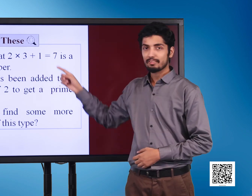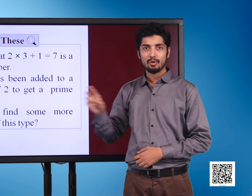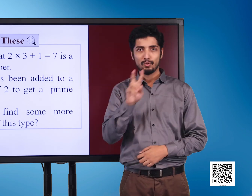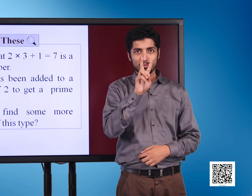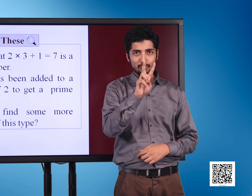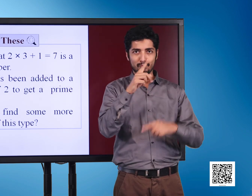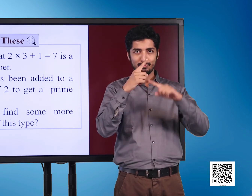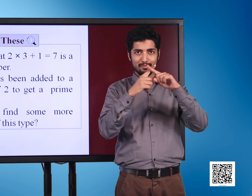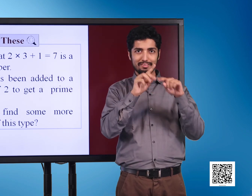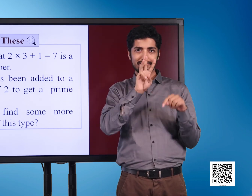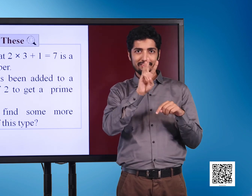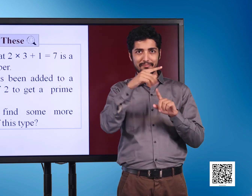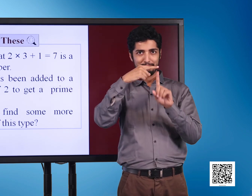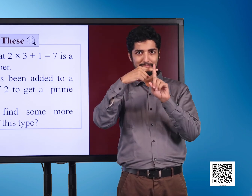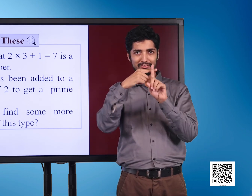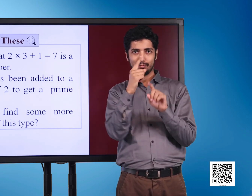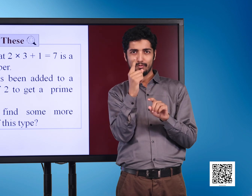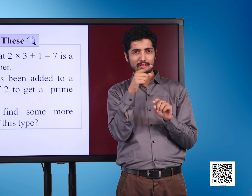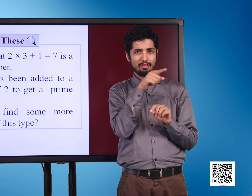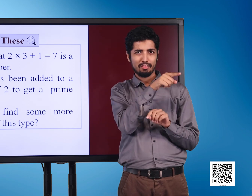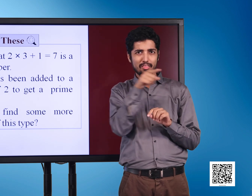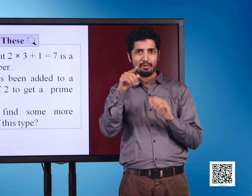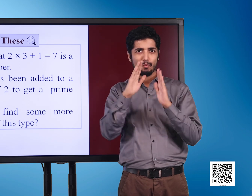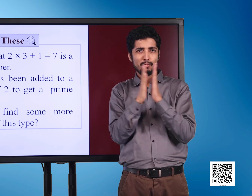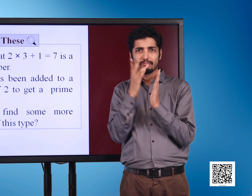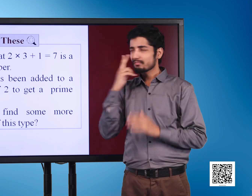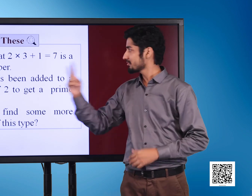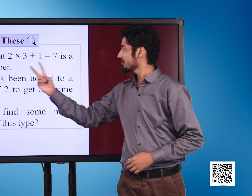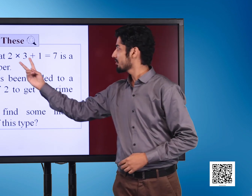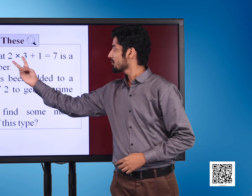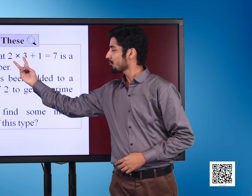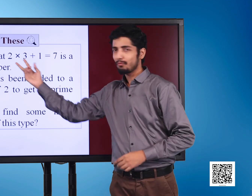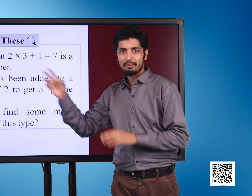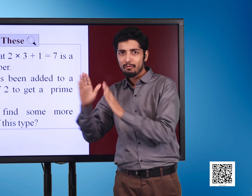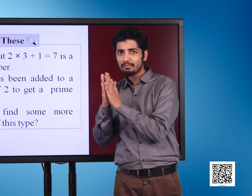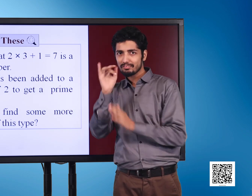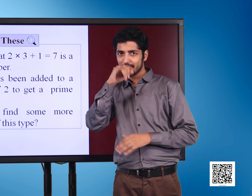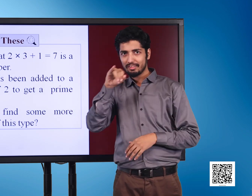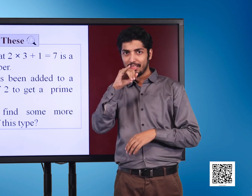Observe that 2 multiplied by 3 plus 1 is equal to 7 is a prime number.